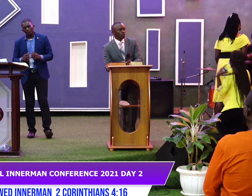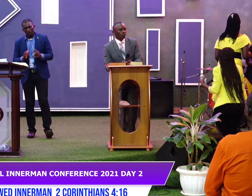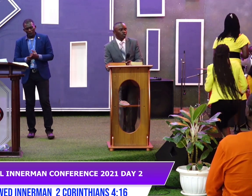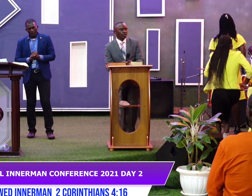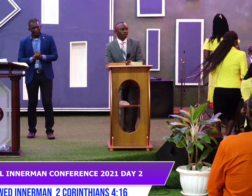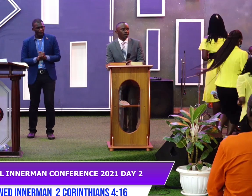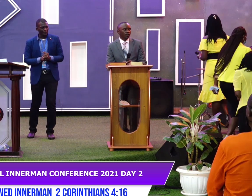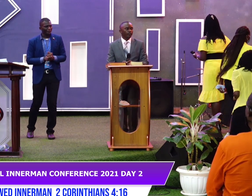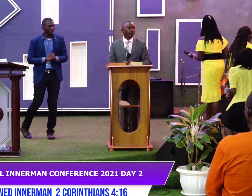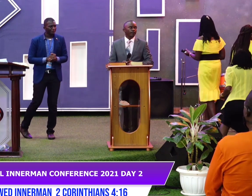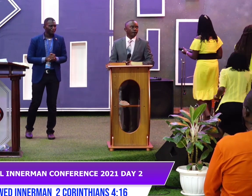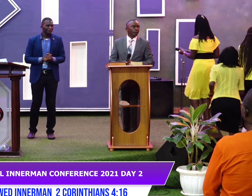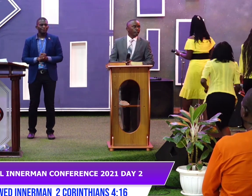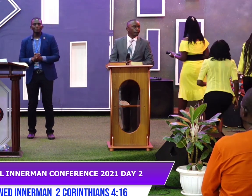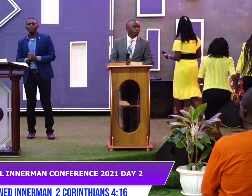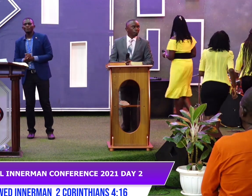ola